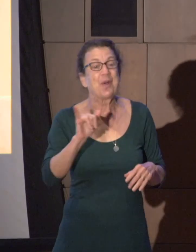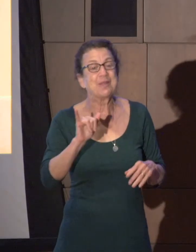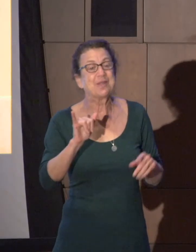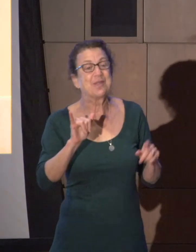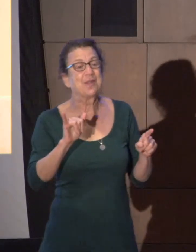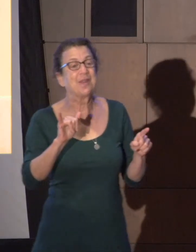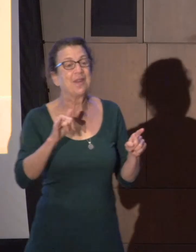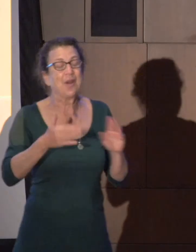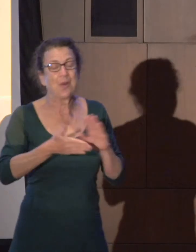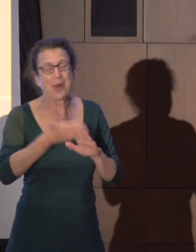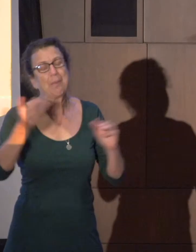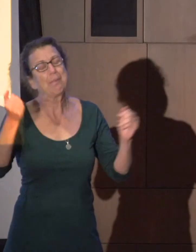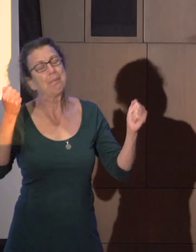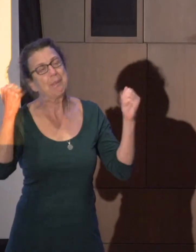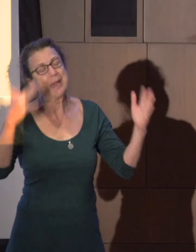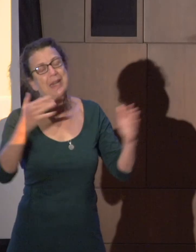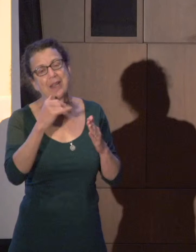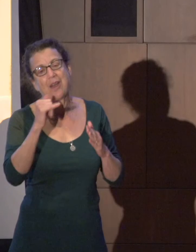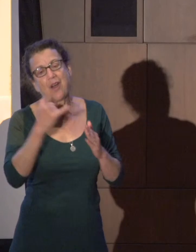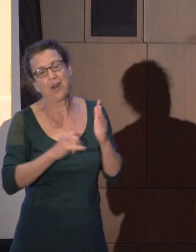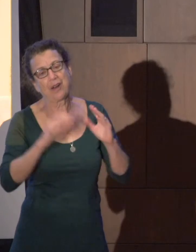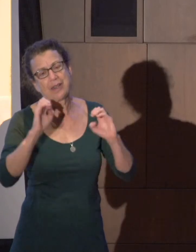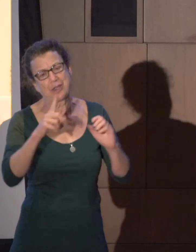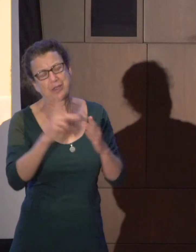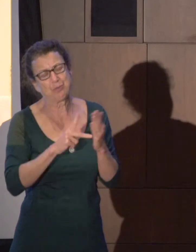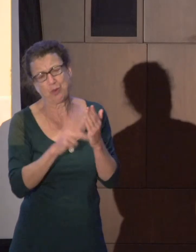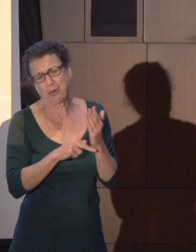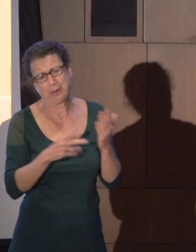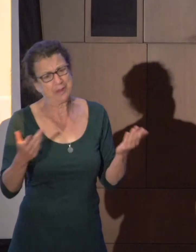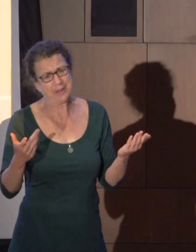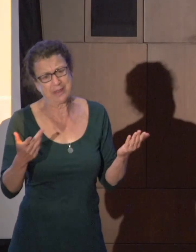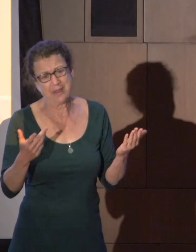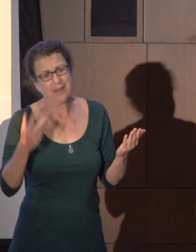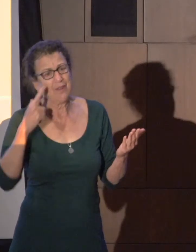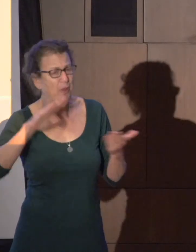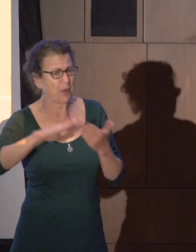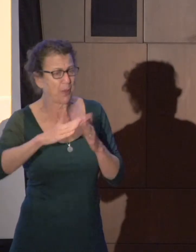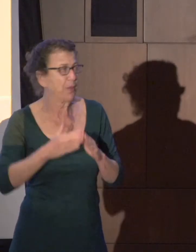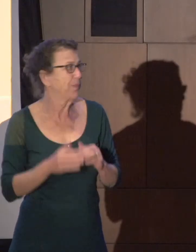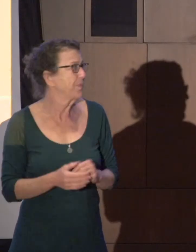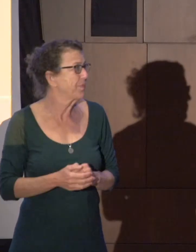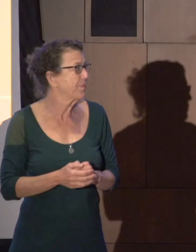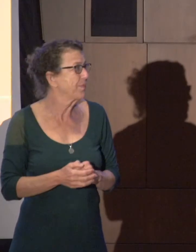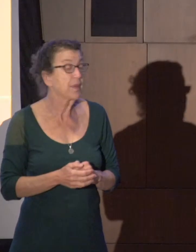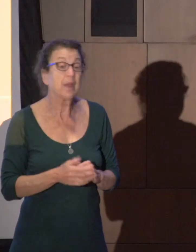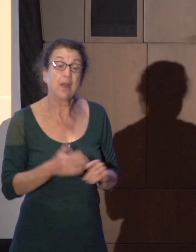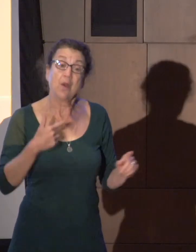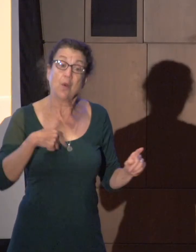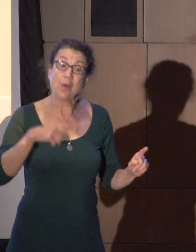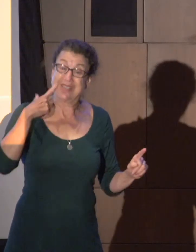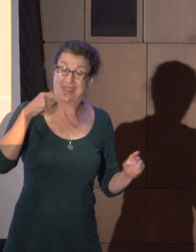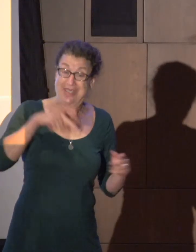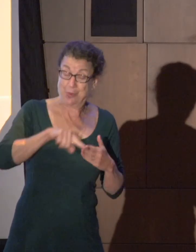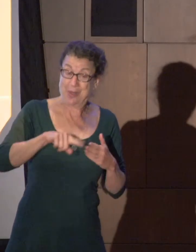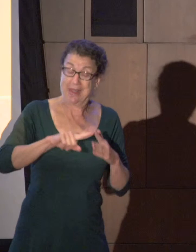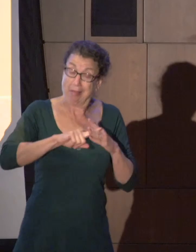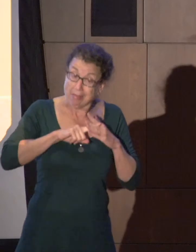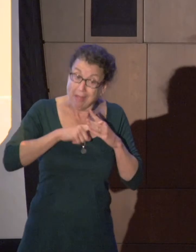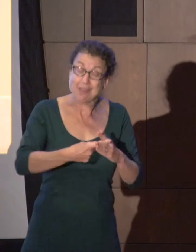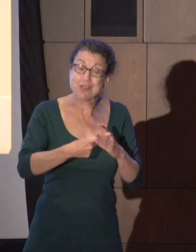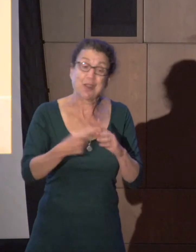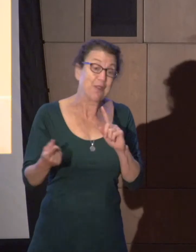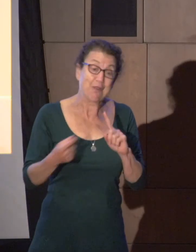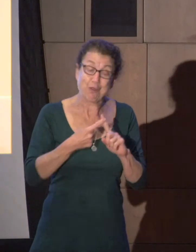also run many art education programs for our community. We just this week launched